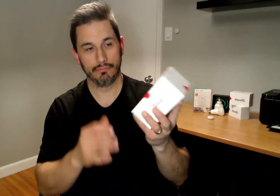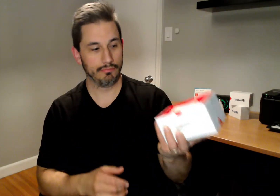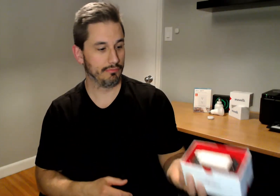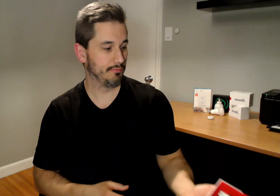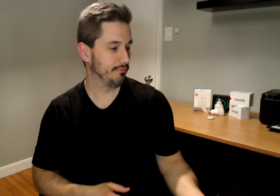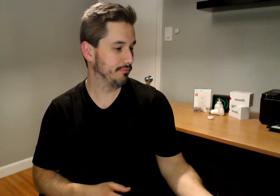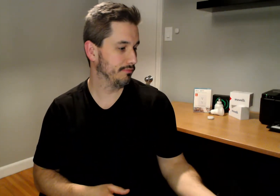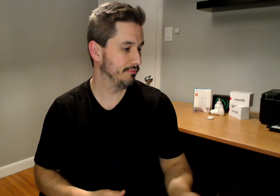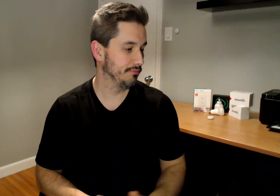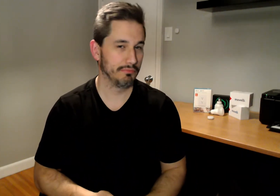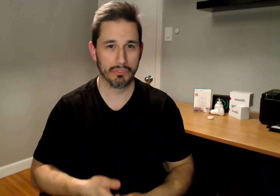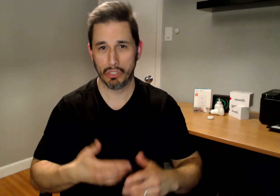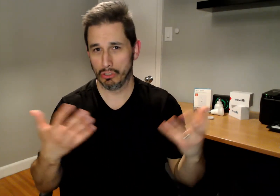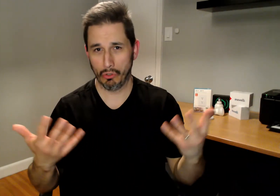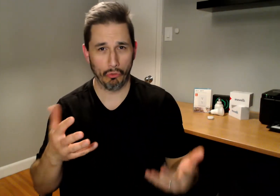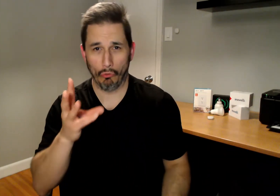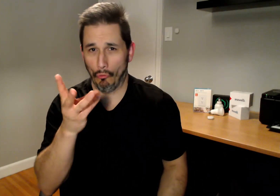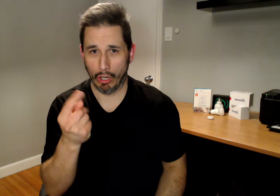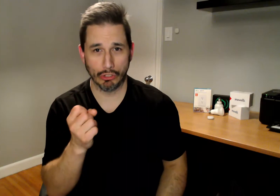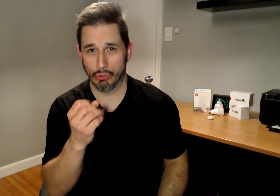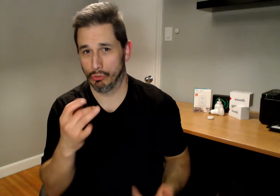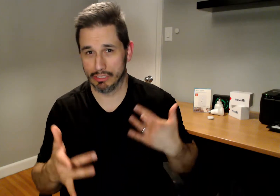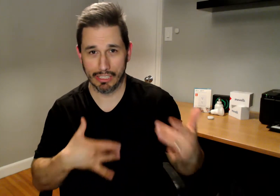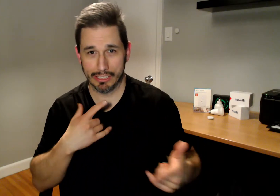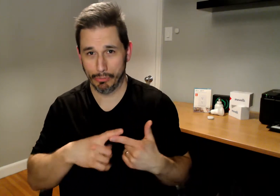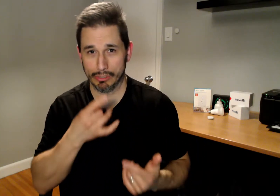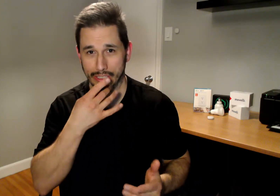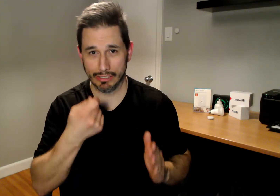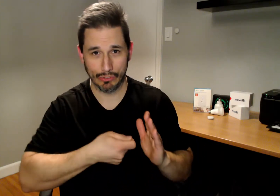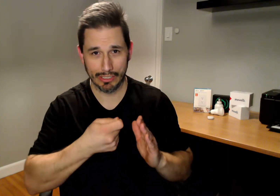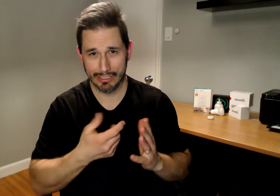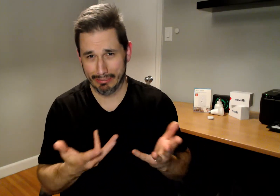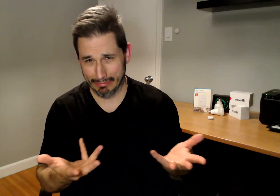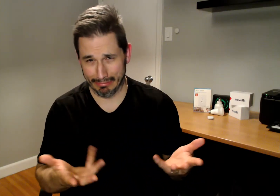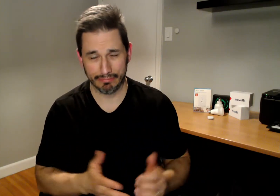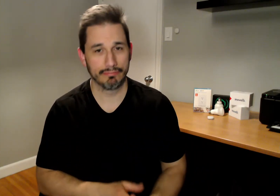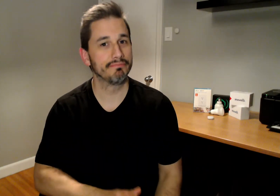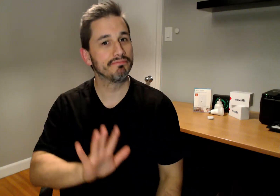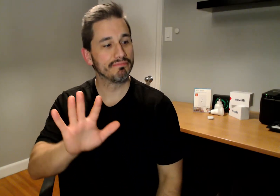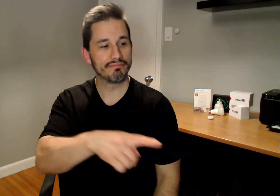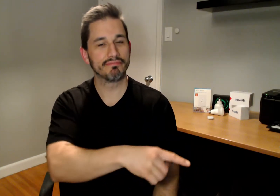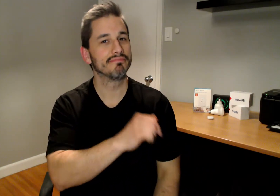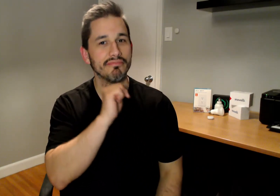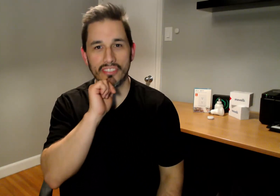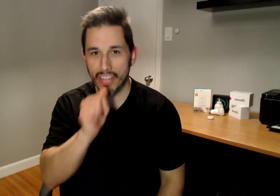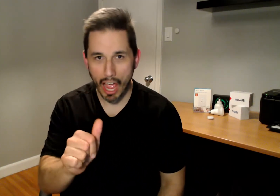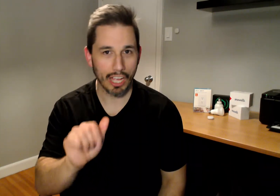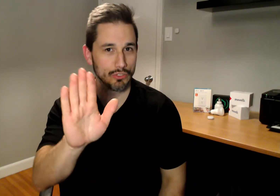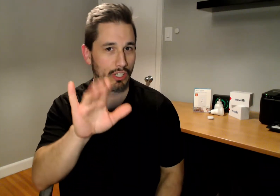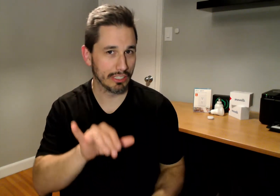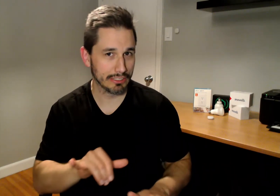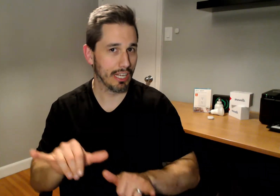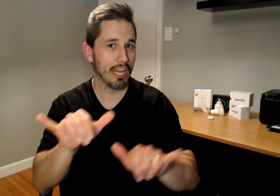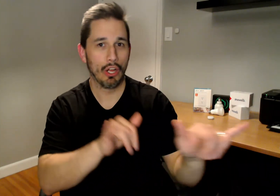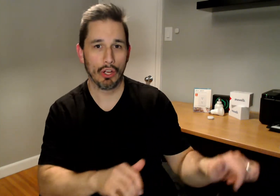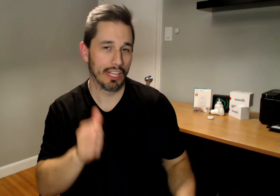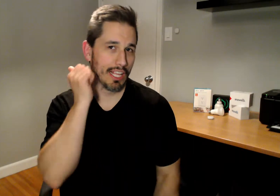It's a smart switch. You might be thinking, what's so exciting about a light switch? But it's not your